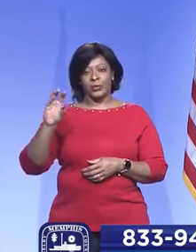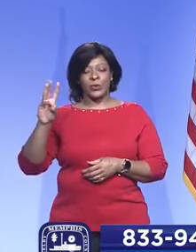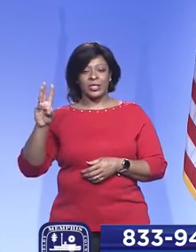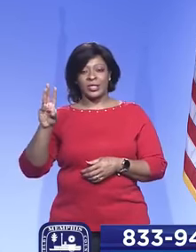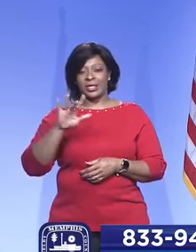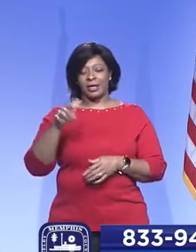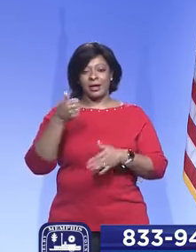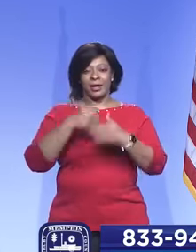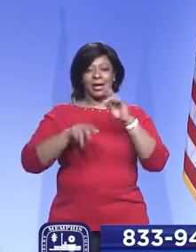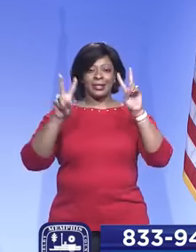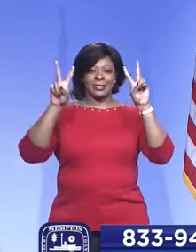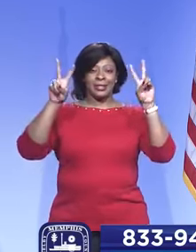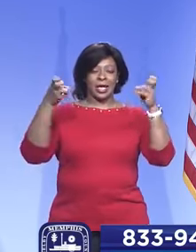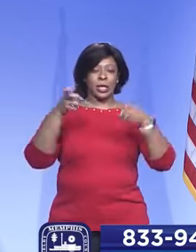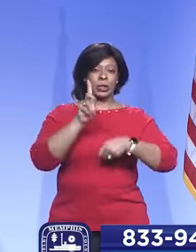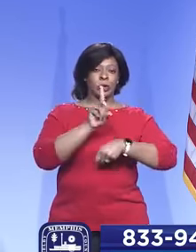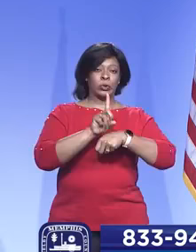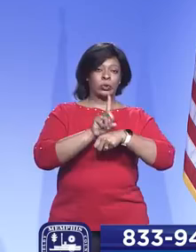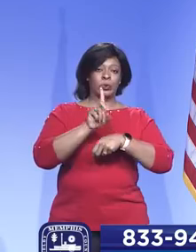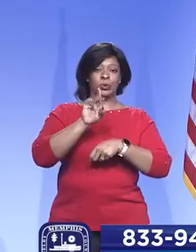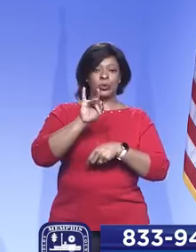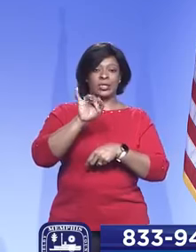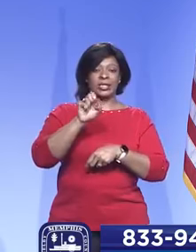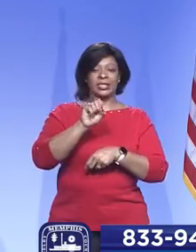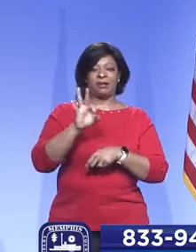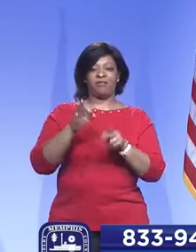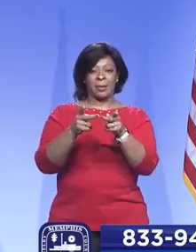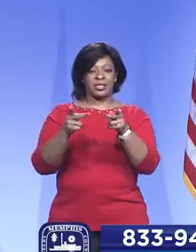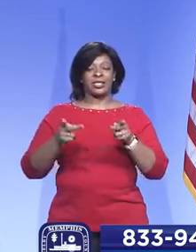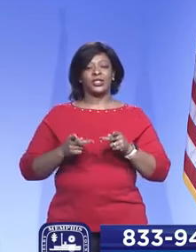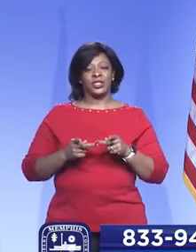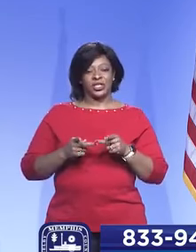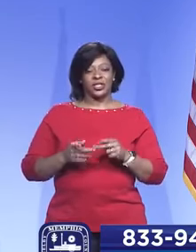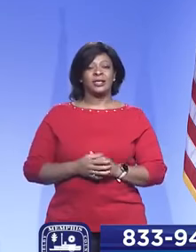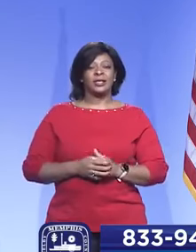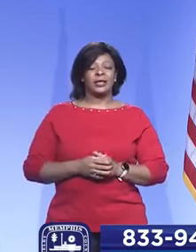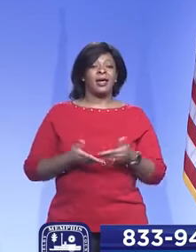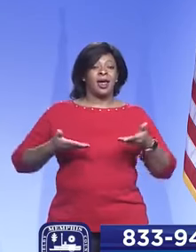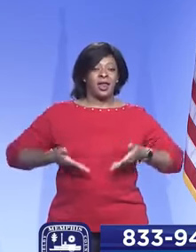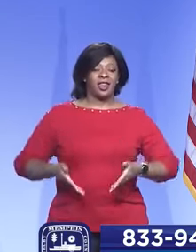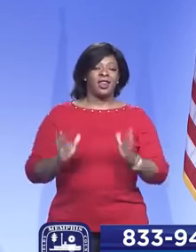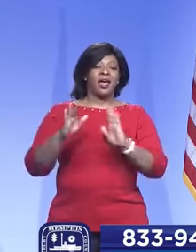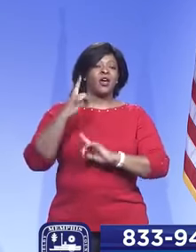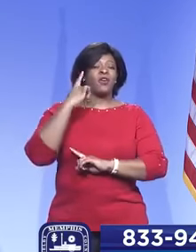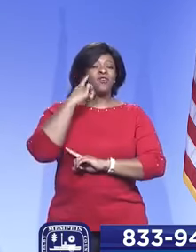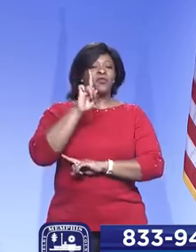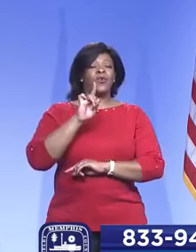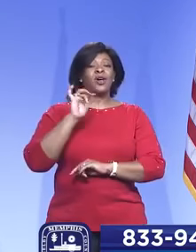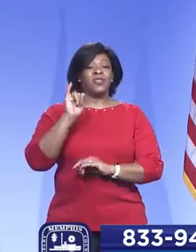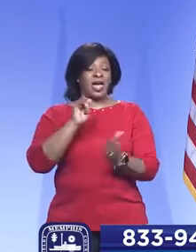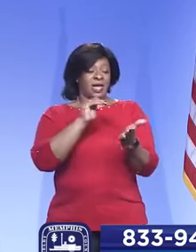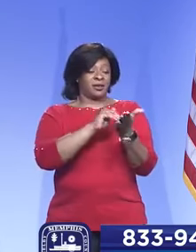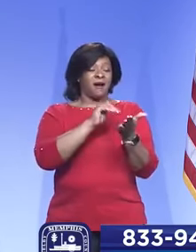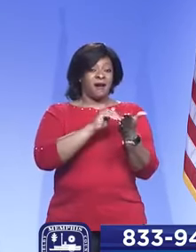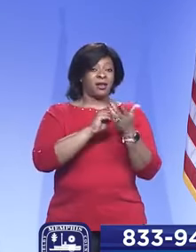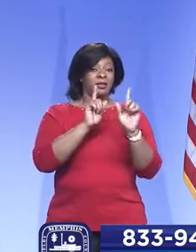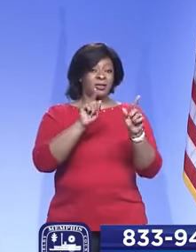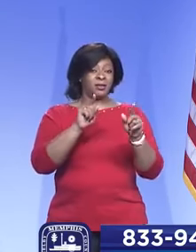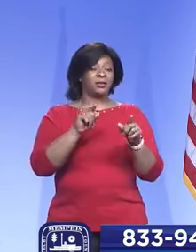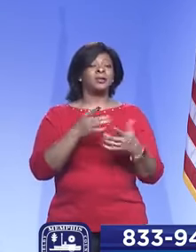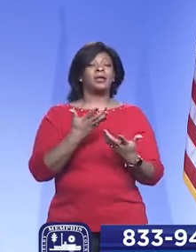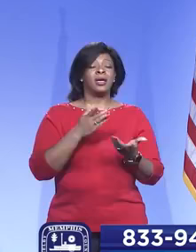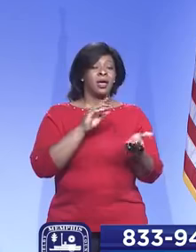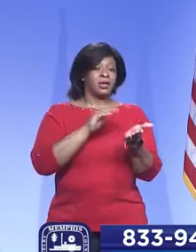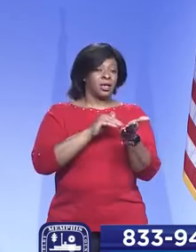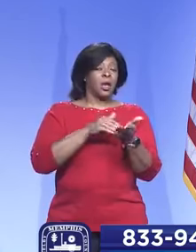1200-14-01.06 under the title Duties of Physicians, it allows for attending physicians, matter of fact, it